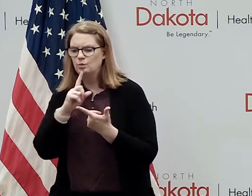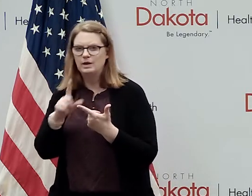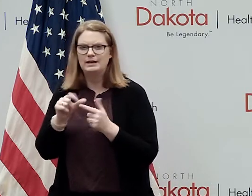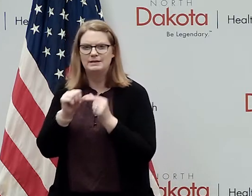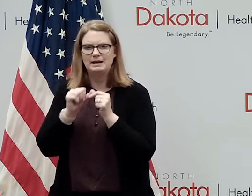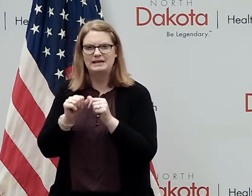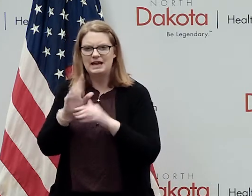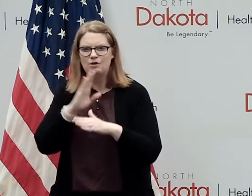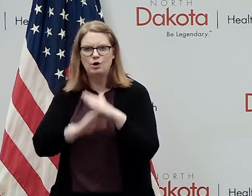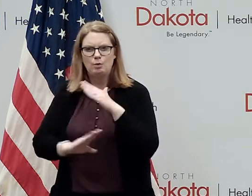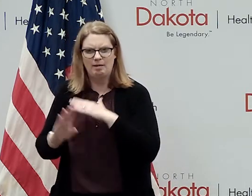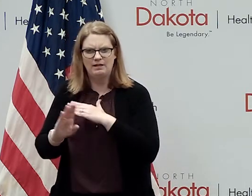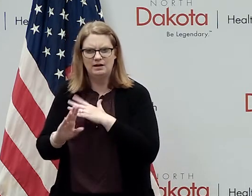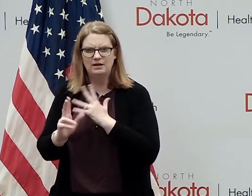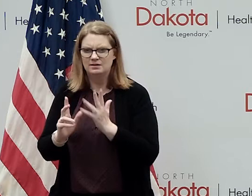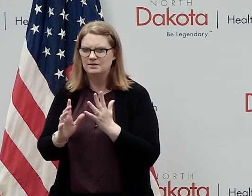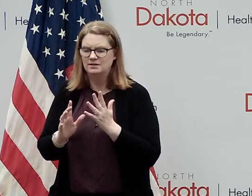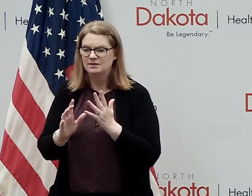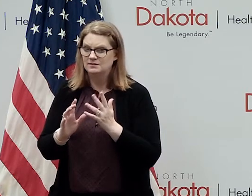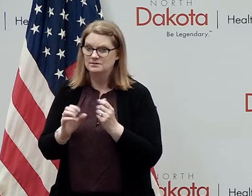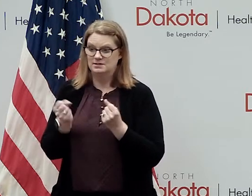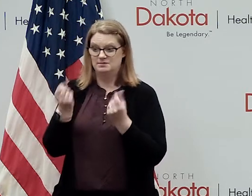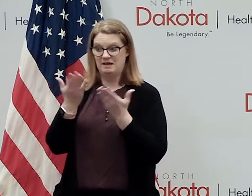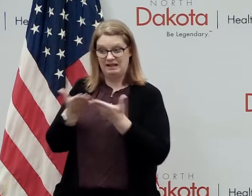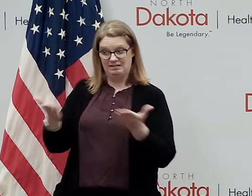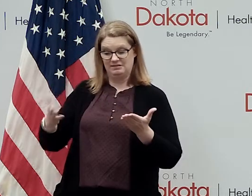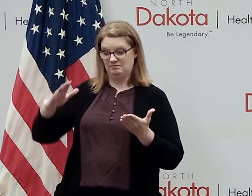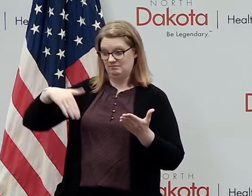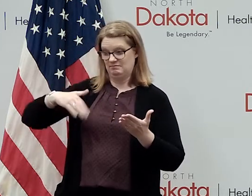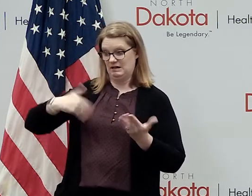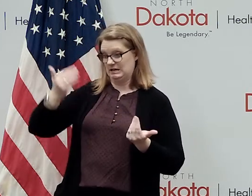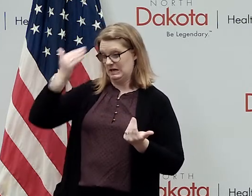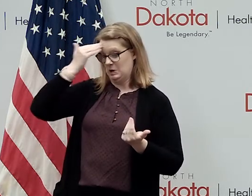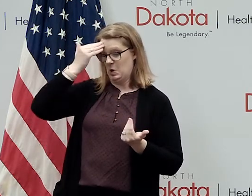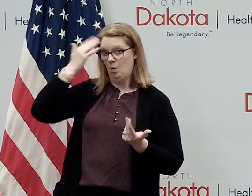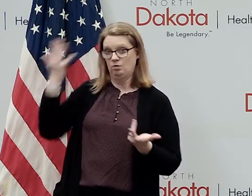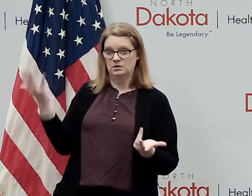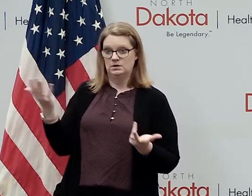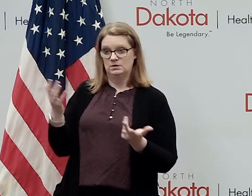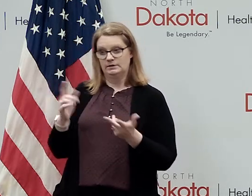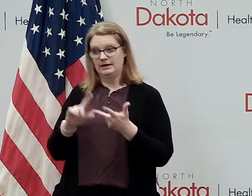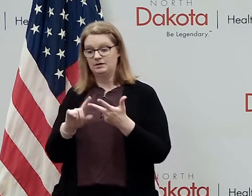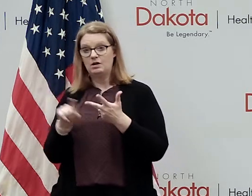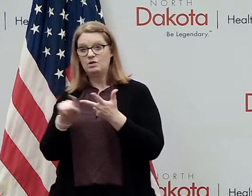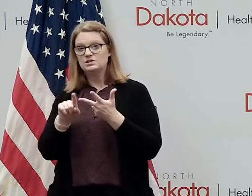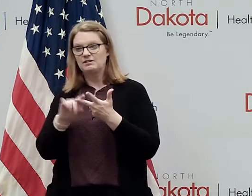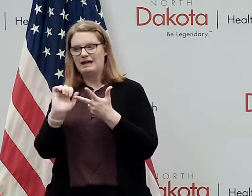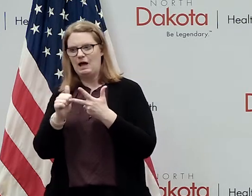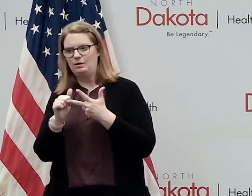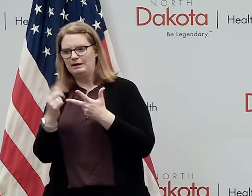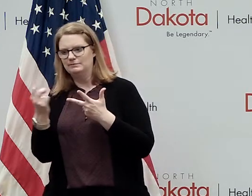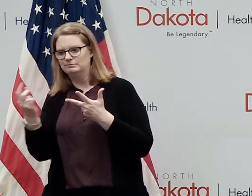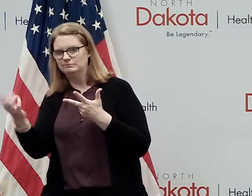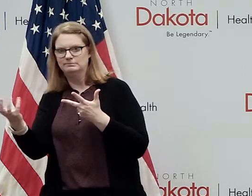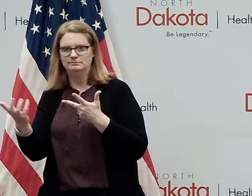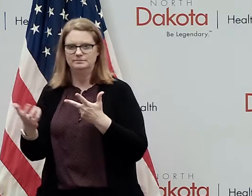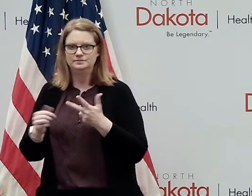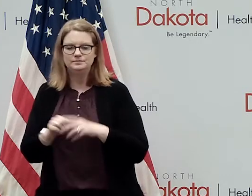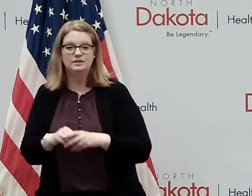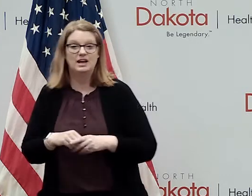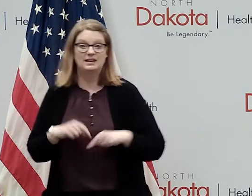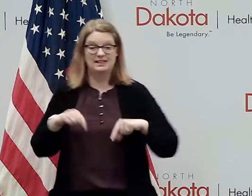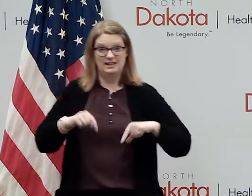need to understand that there are many things that we yet don't know, and we don't know. Again, for example, we've never dealt with